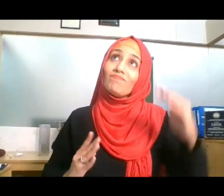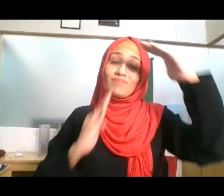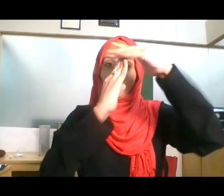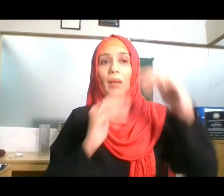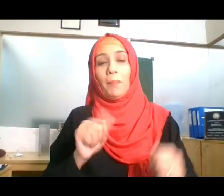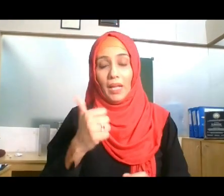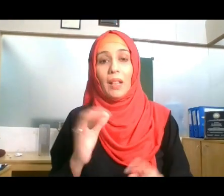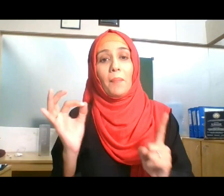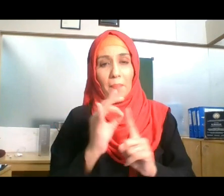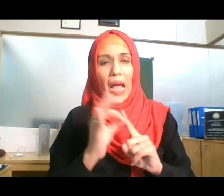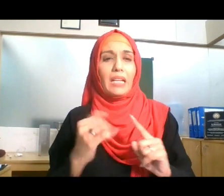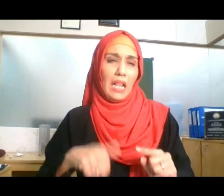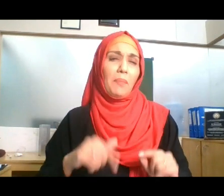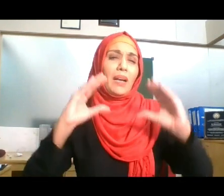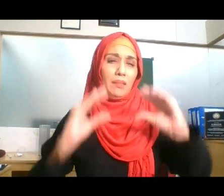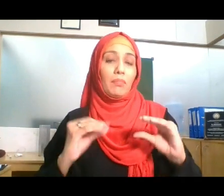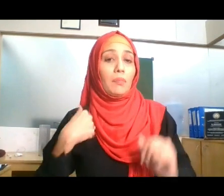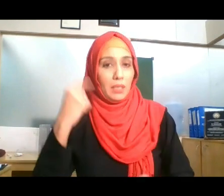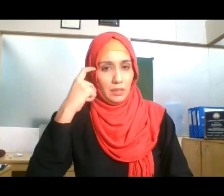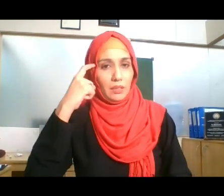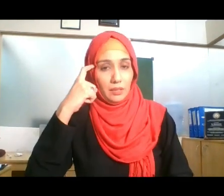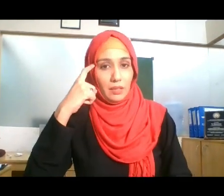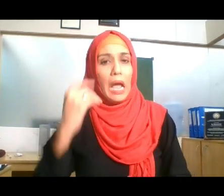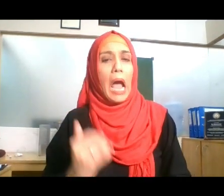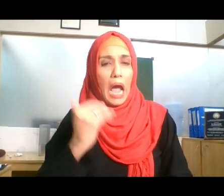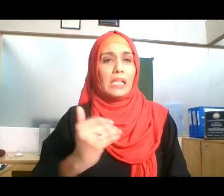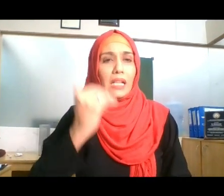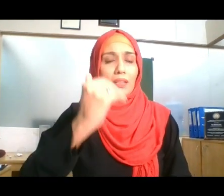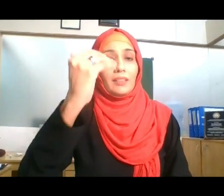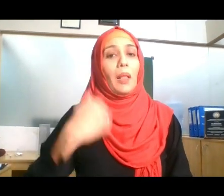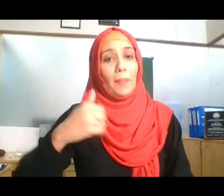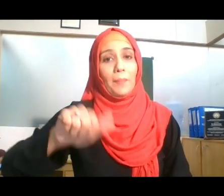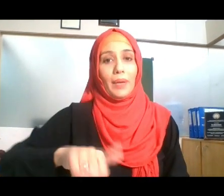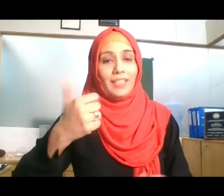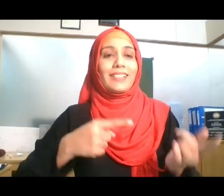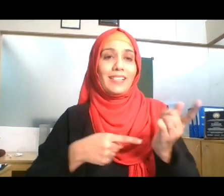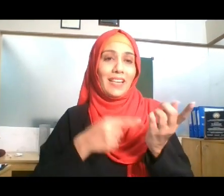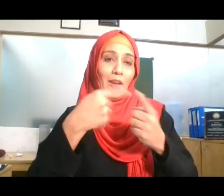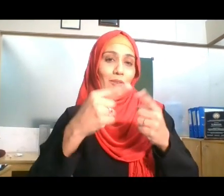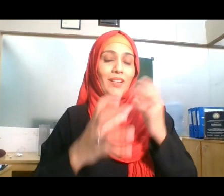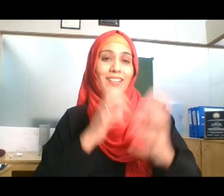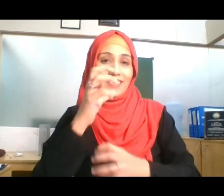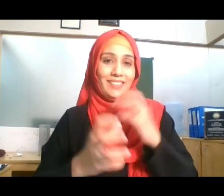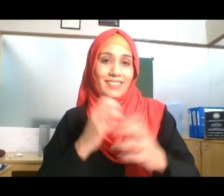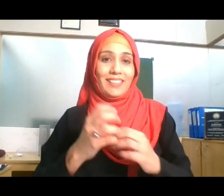at a very low level, but I think acceleration can be possible with technology and with